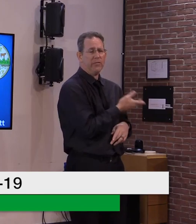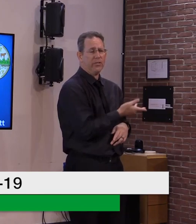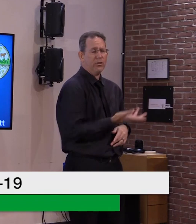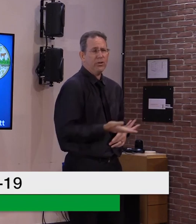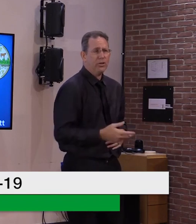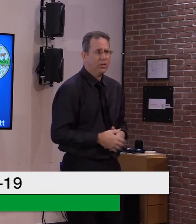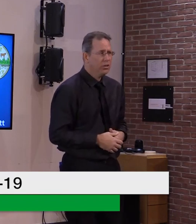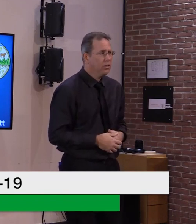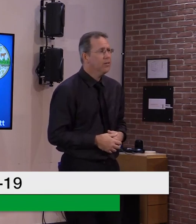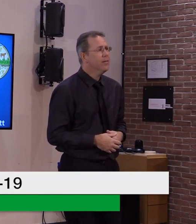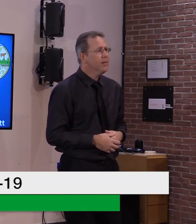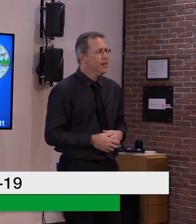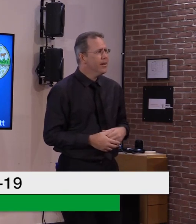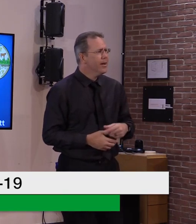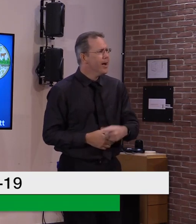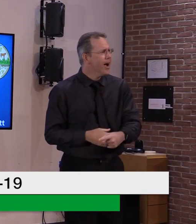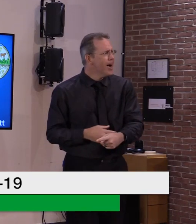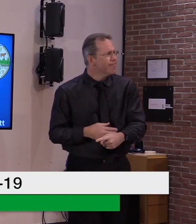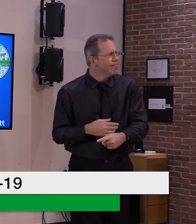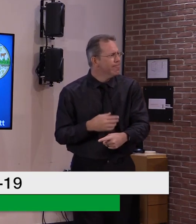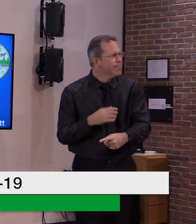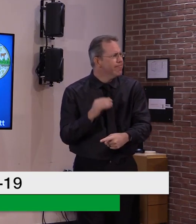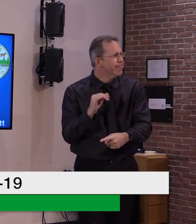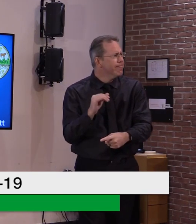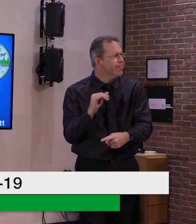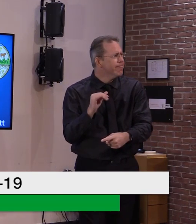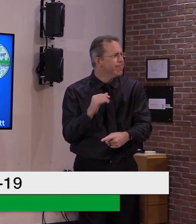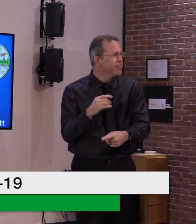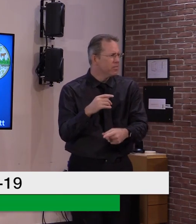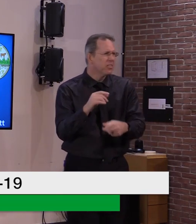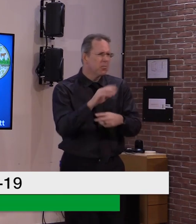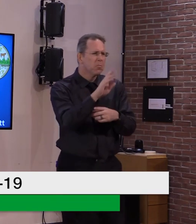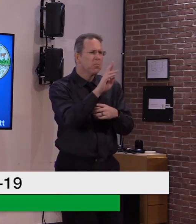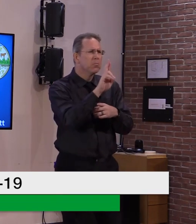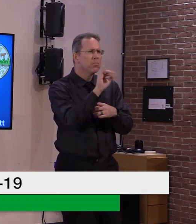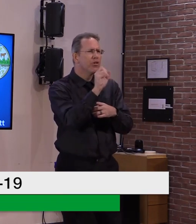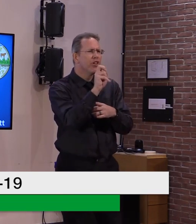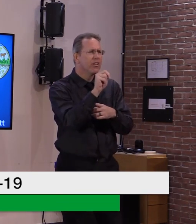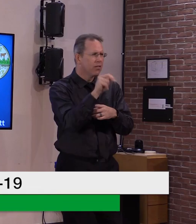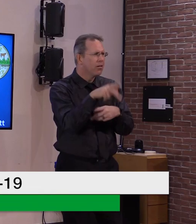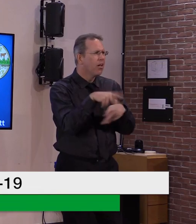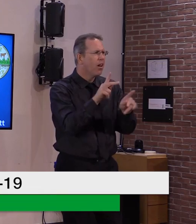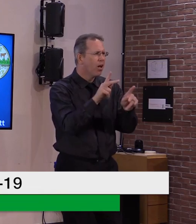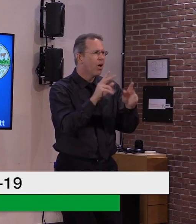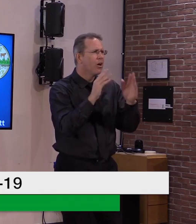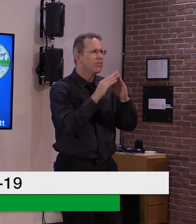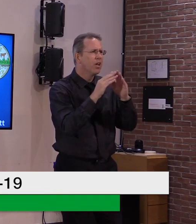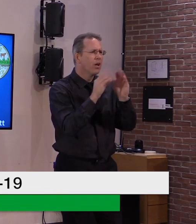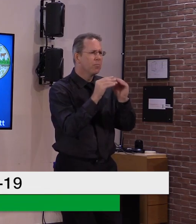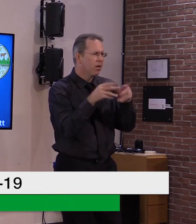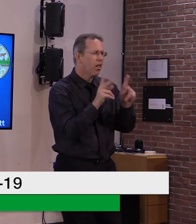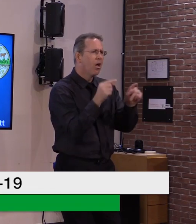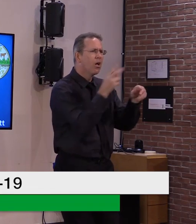school as well so it's something unique uh to the to the law so we'll we'll work our way through that